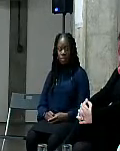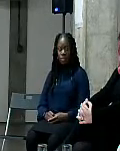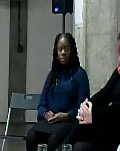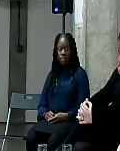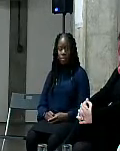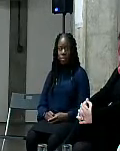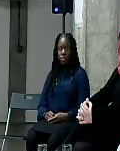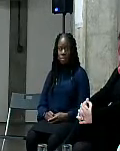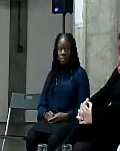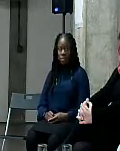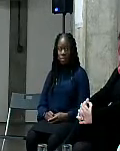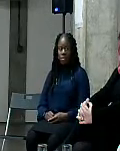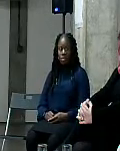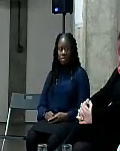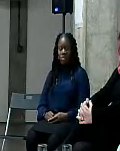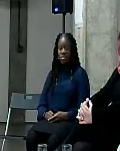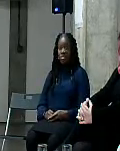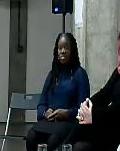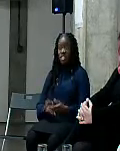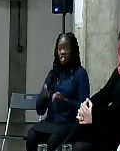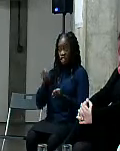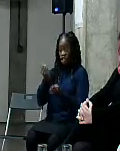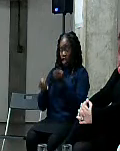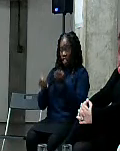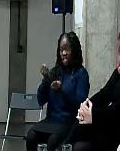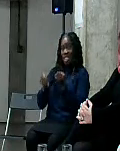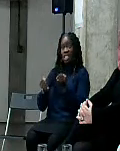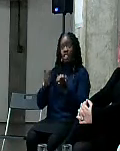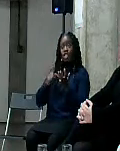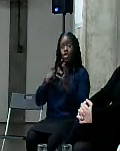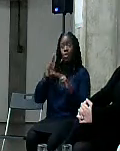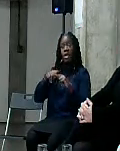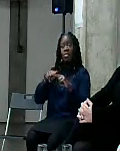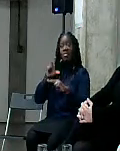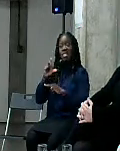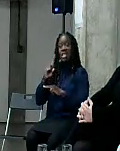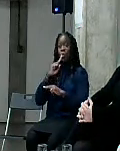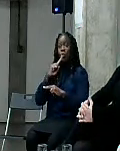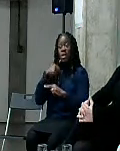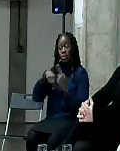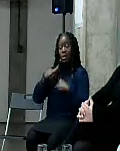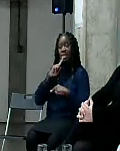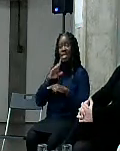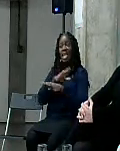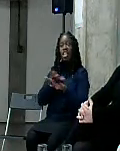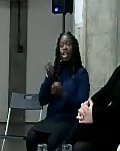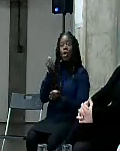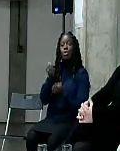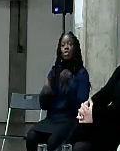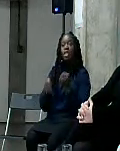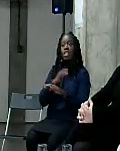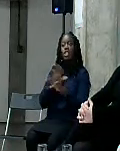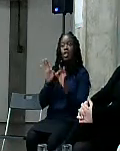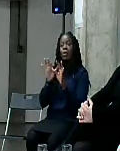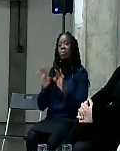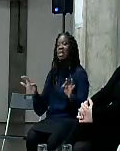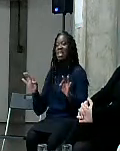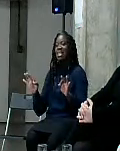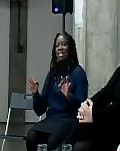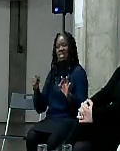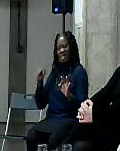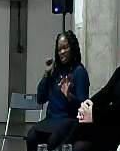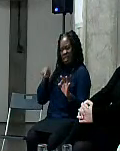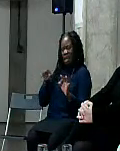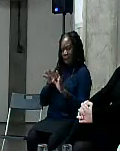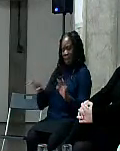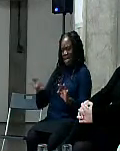justice. No, because we say in UFFC, no justice, no peace. No, you don't need peace. You need change.